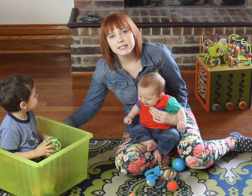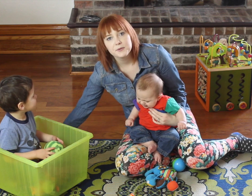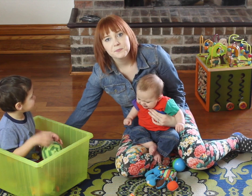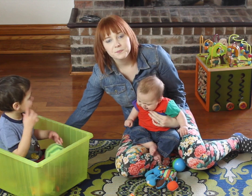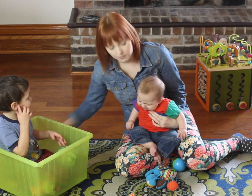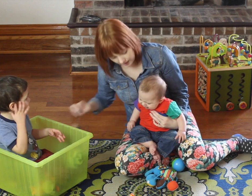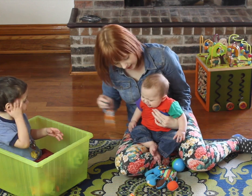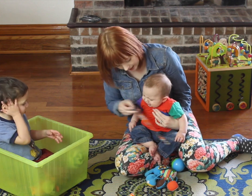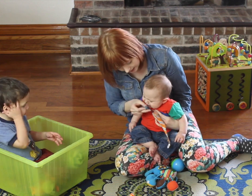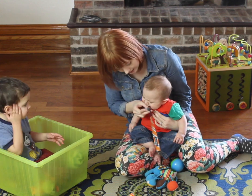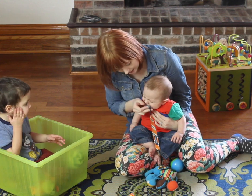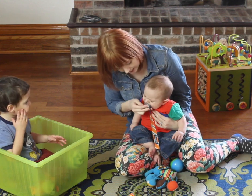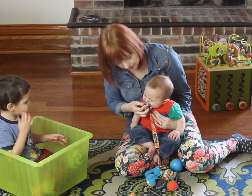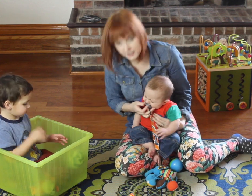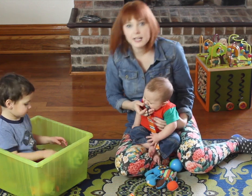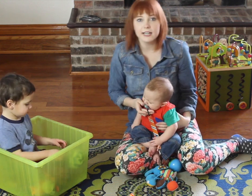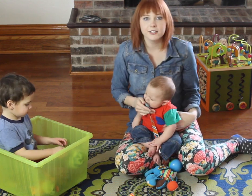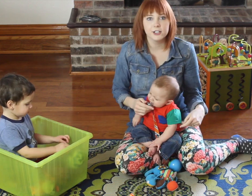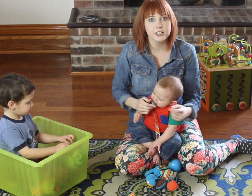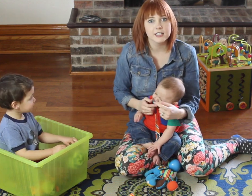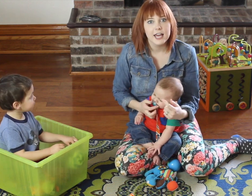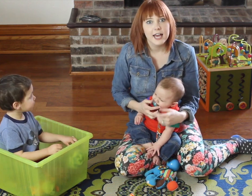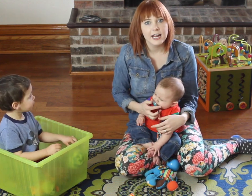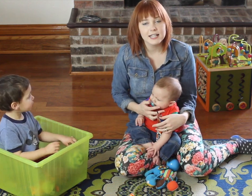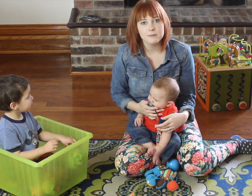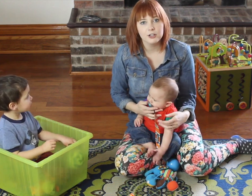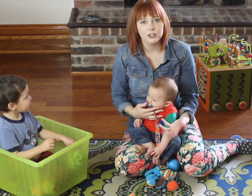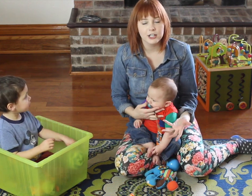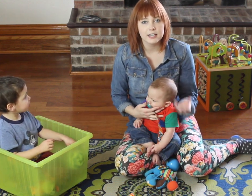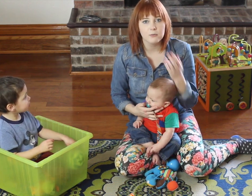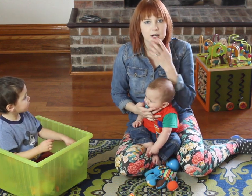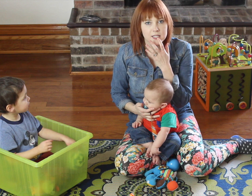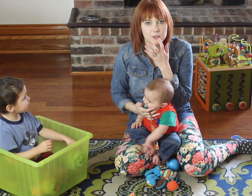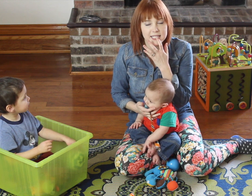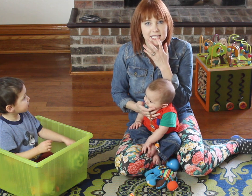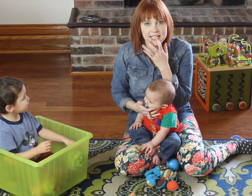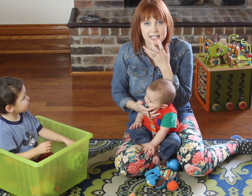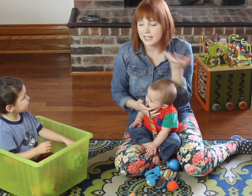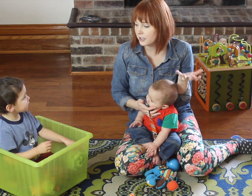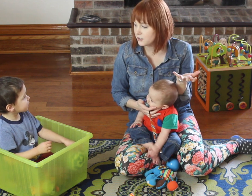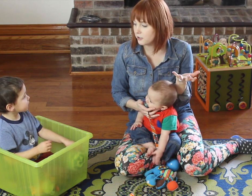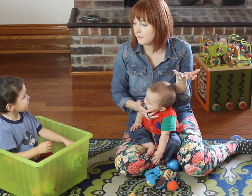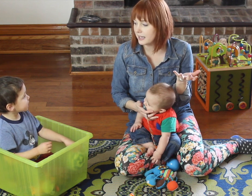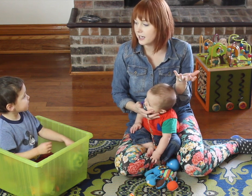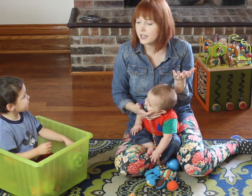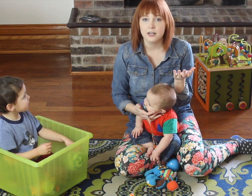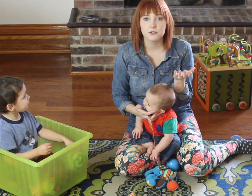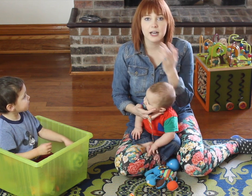and he was signing hurt. And I asked him what hurt and he pointed to his teeth and he had a tooth coming in. And it was great.